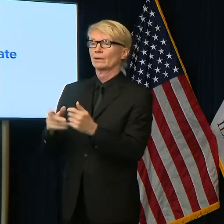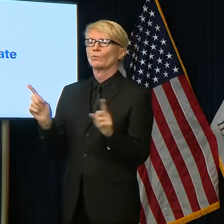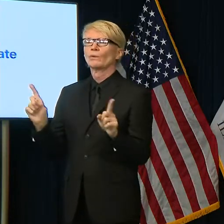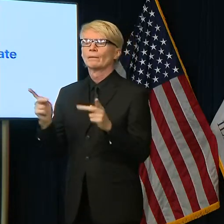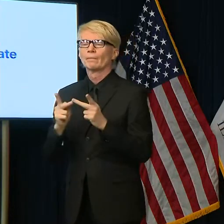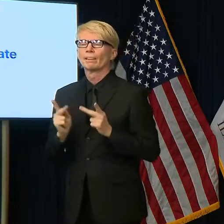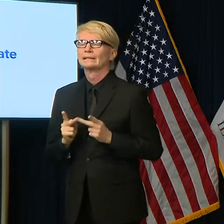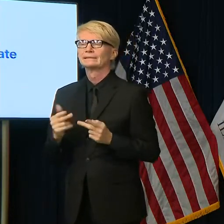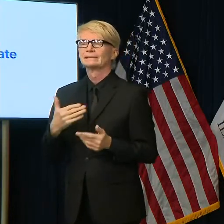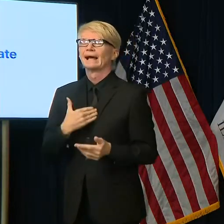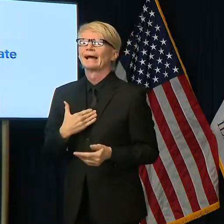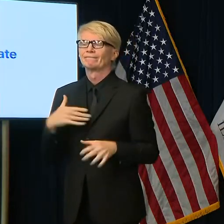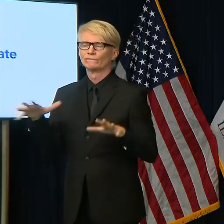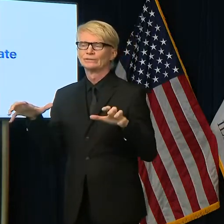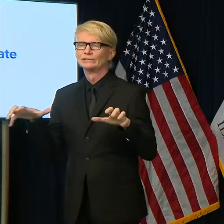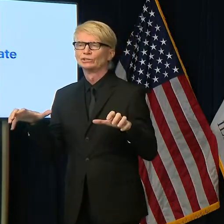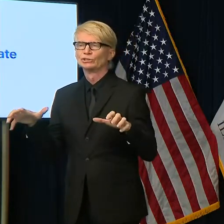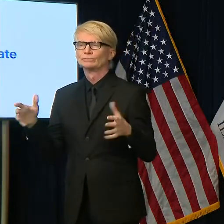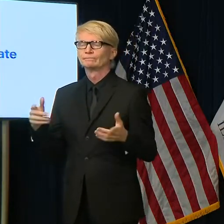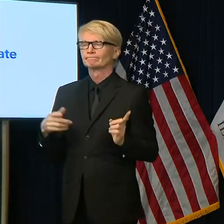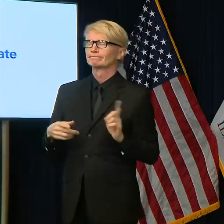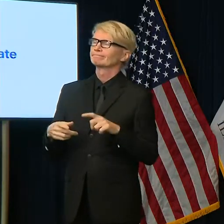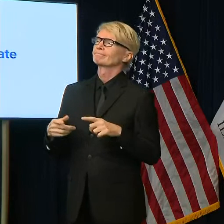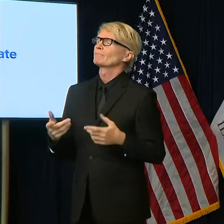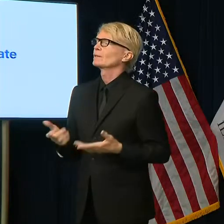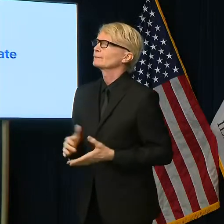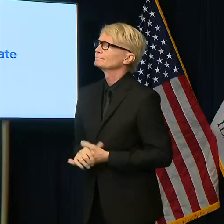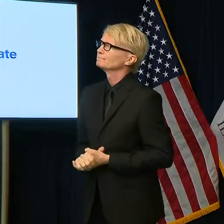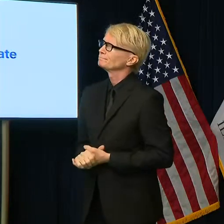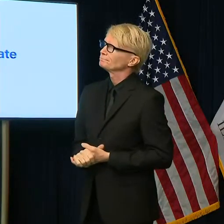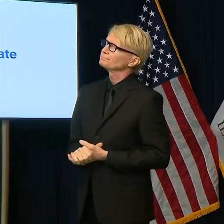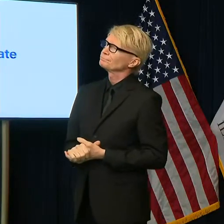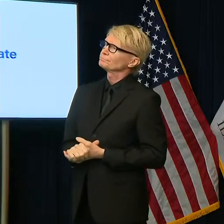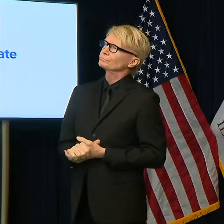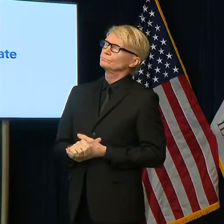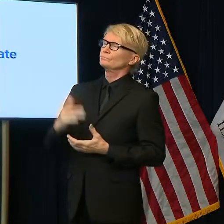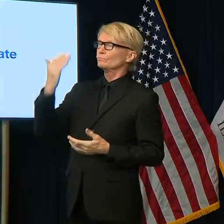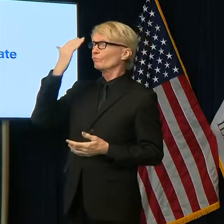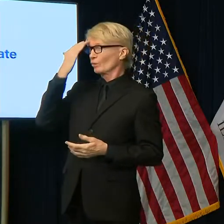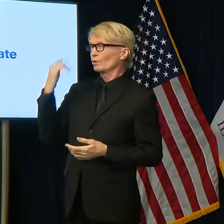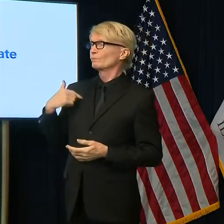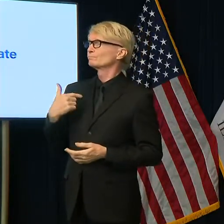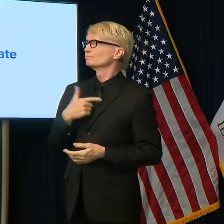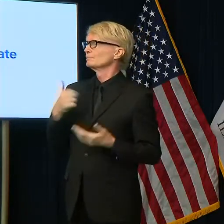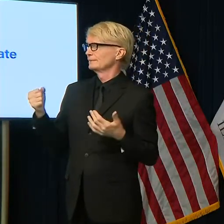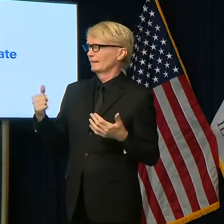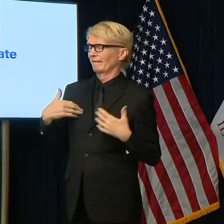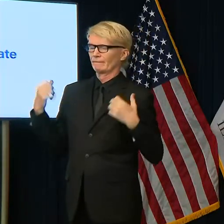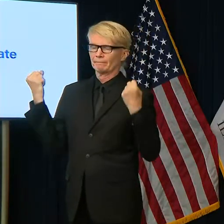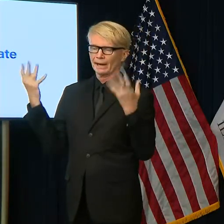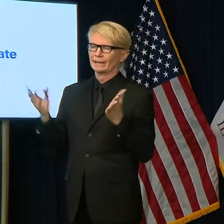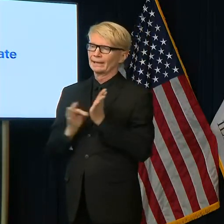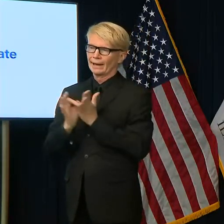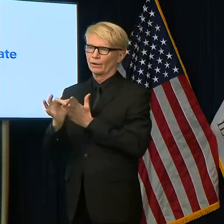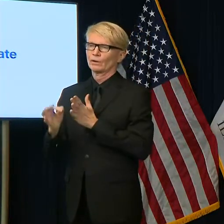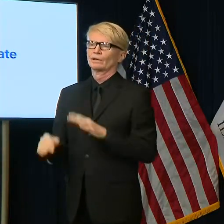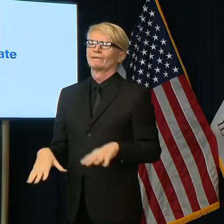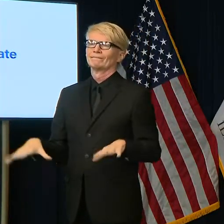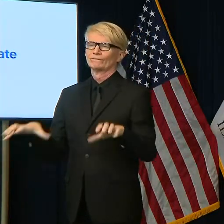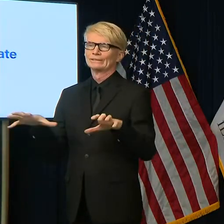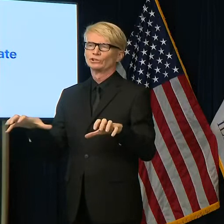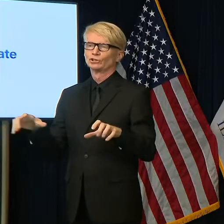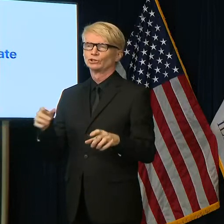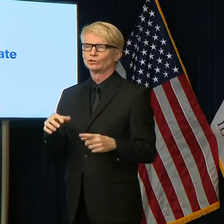you say supply-side freezer needs and shortages, we know how many freezers there are. We know where the